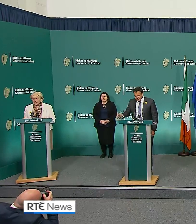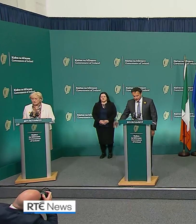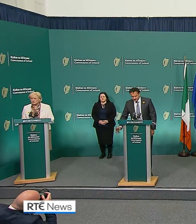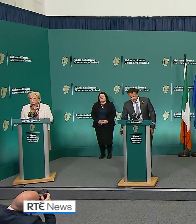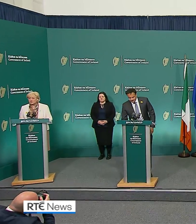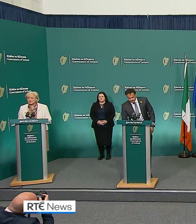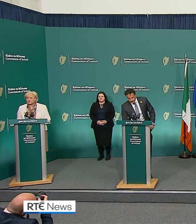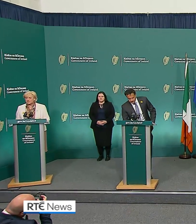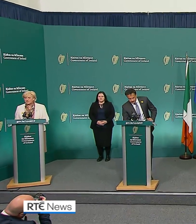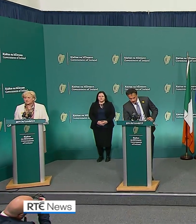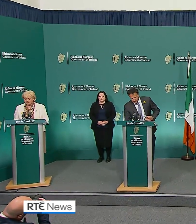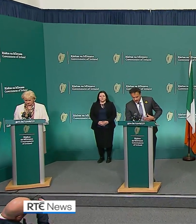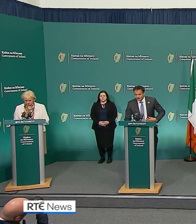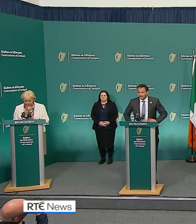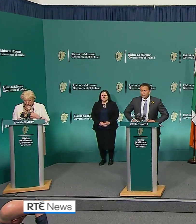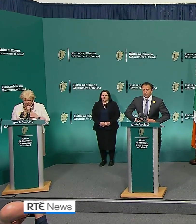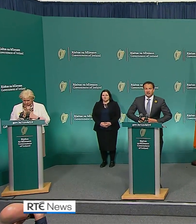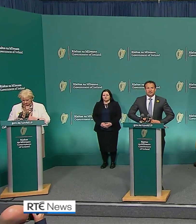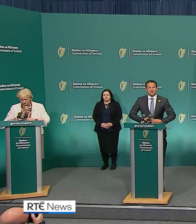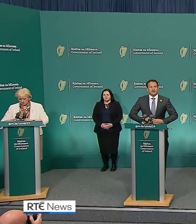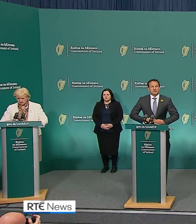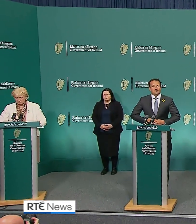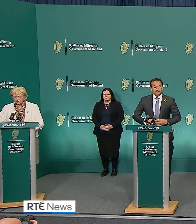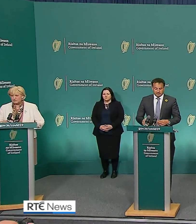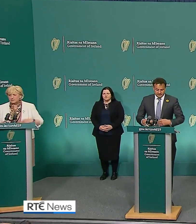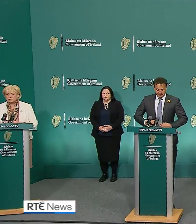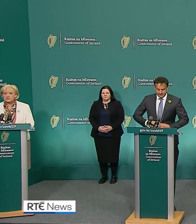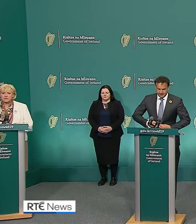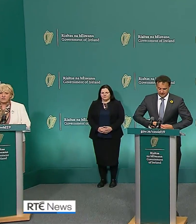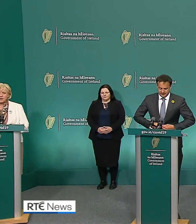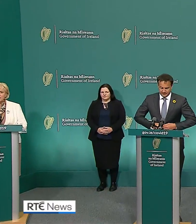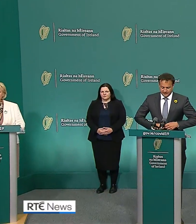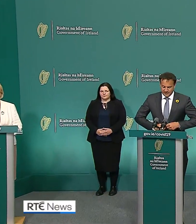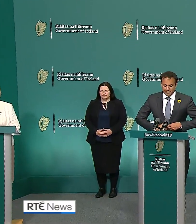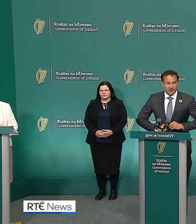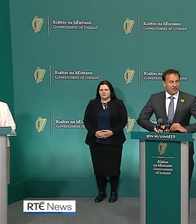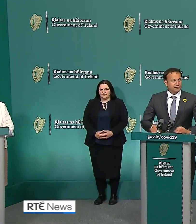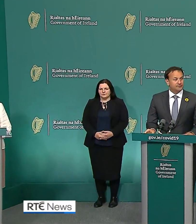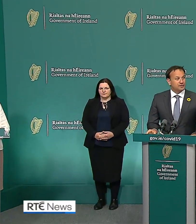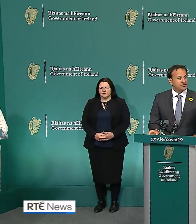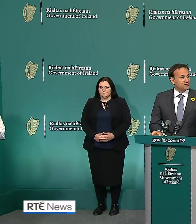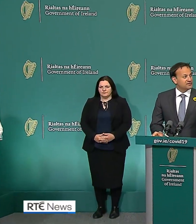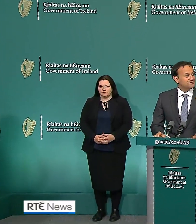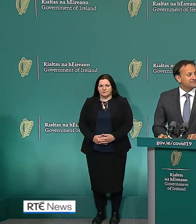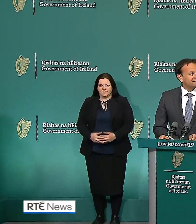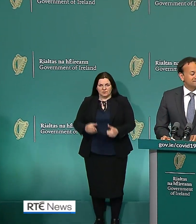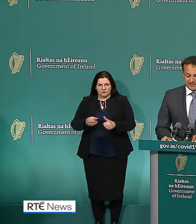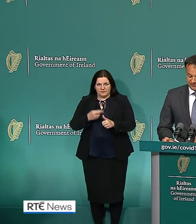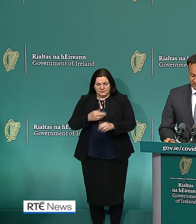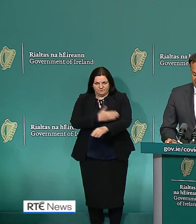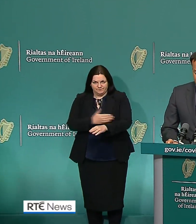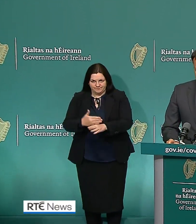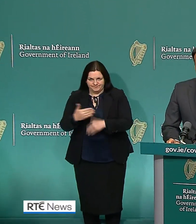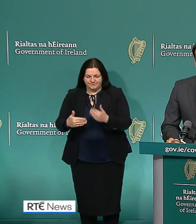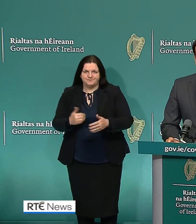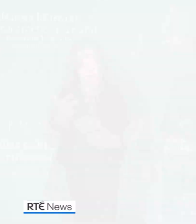He declared that the summer is not lost and under the revised plan the tourism and hospitality sector would return on the